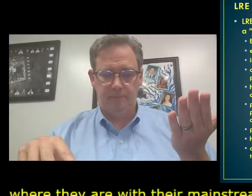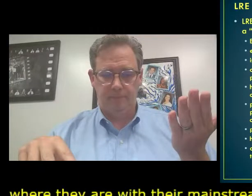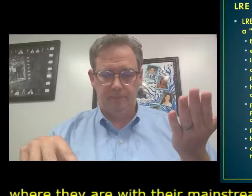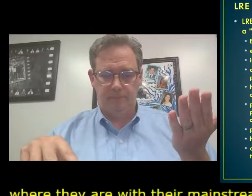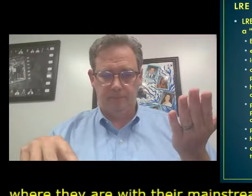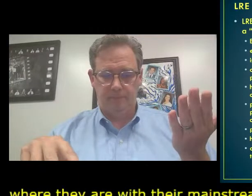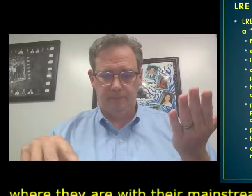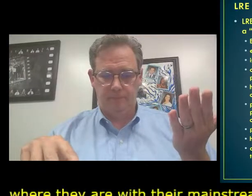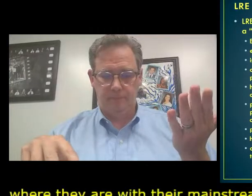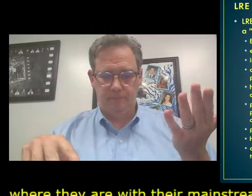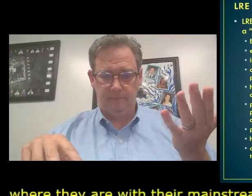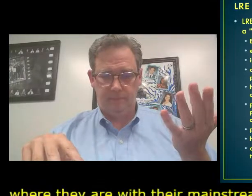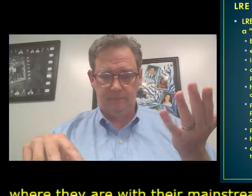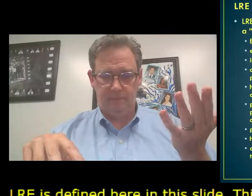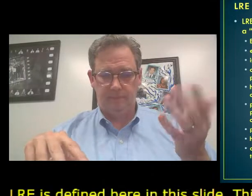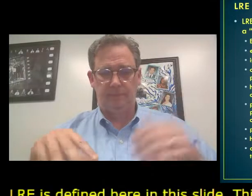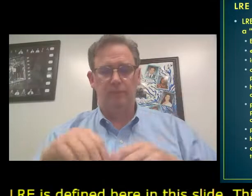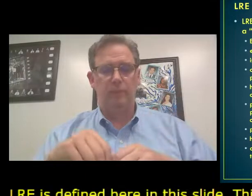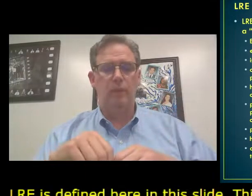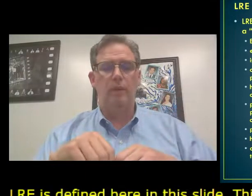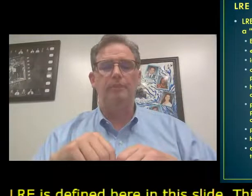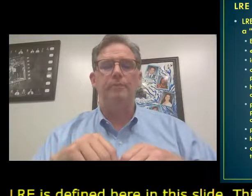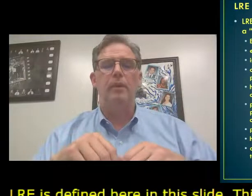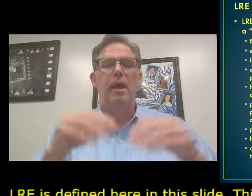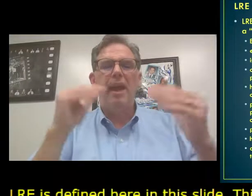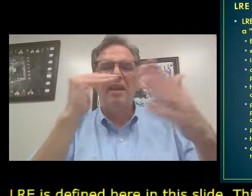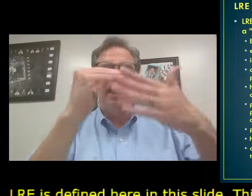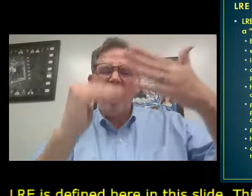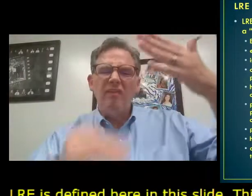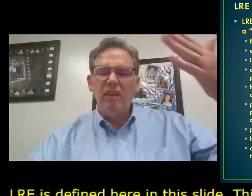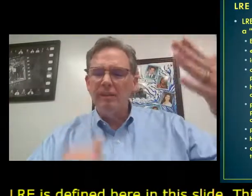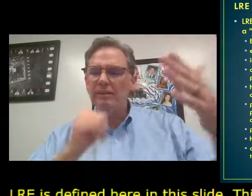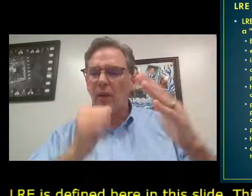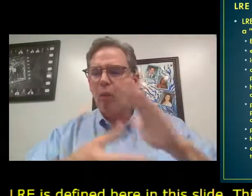for deaf and hard of hearing students.